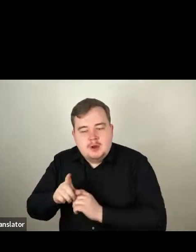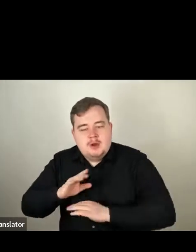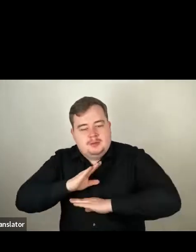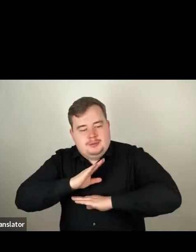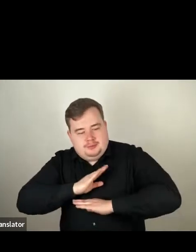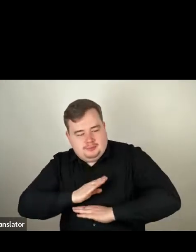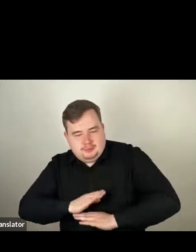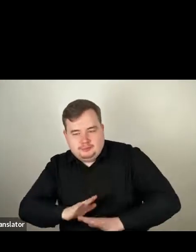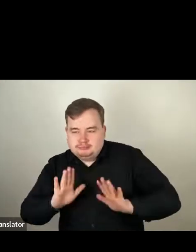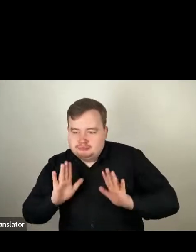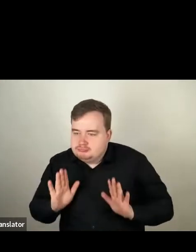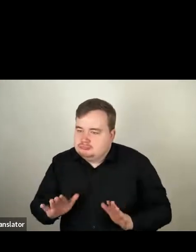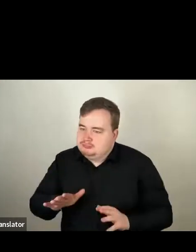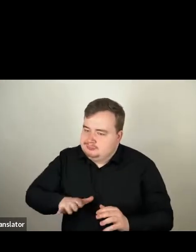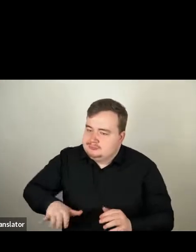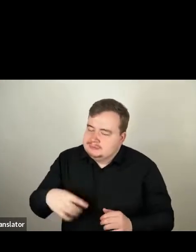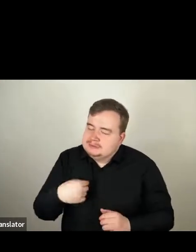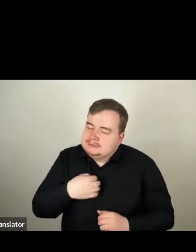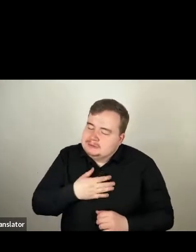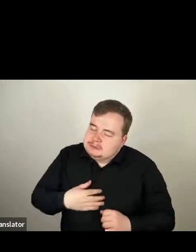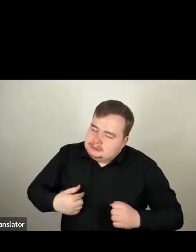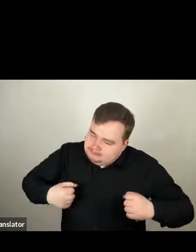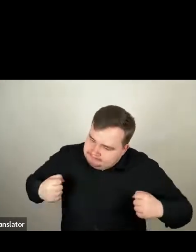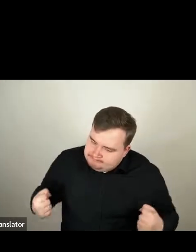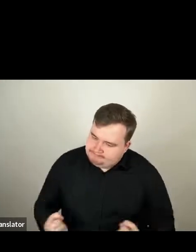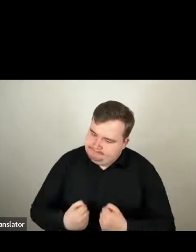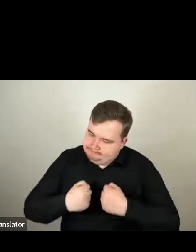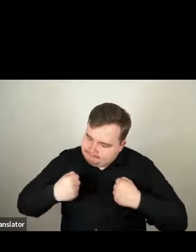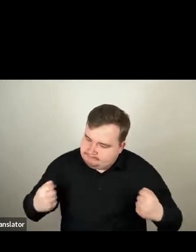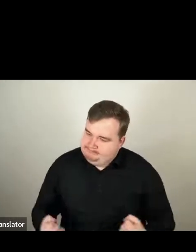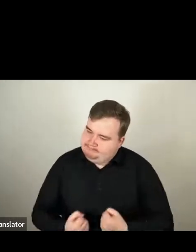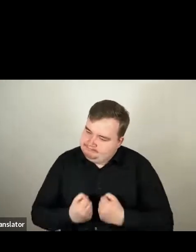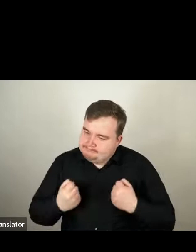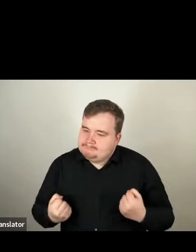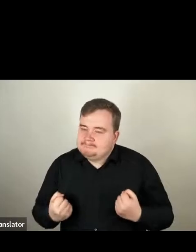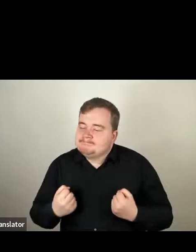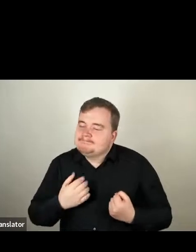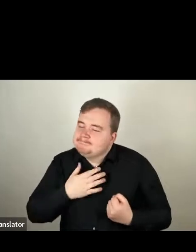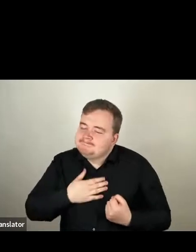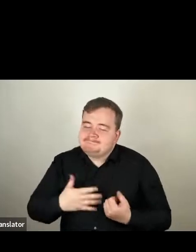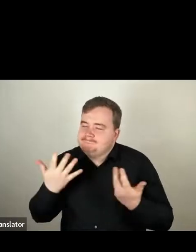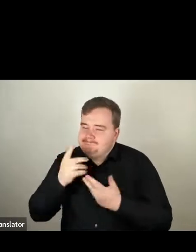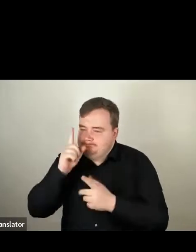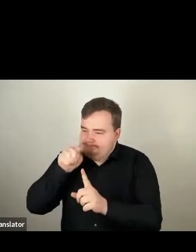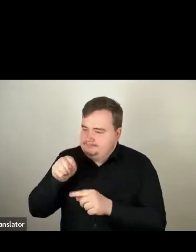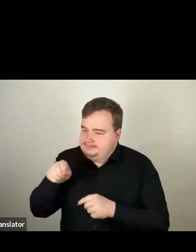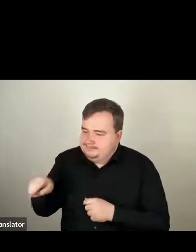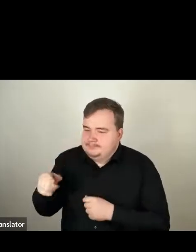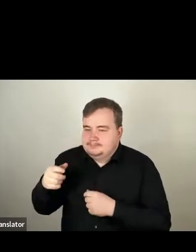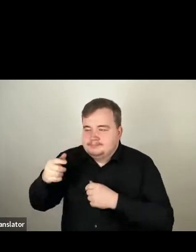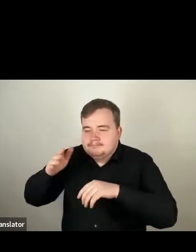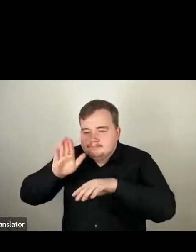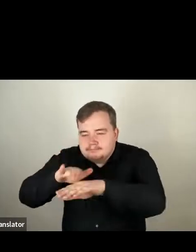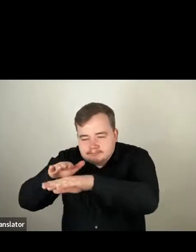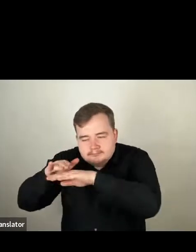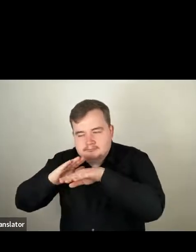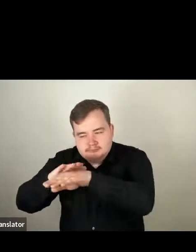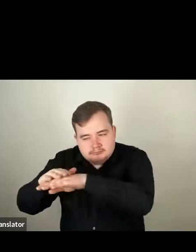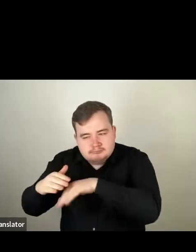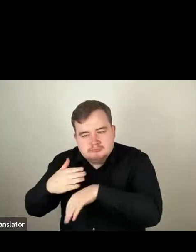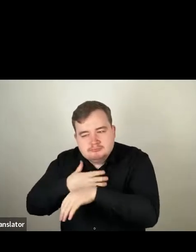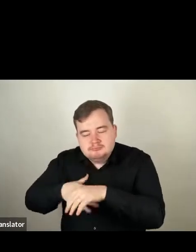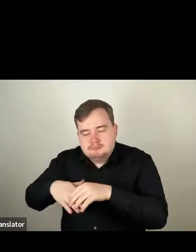and action to promote peace in Ukraine with respect of